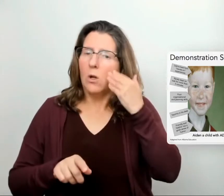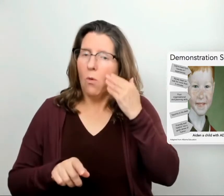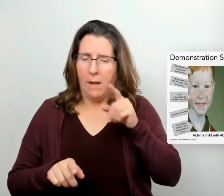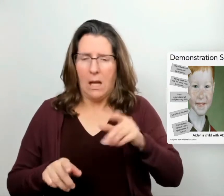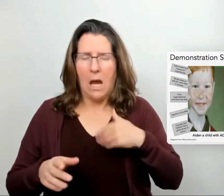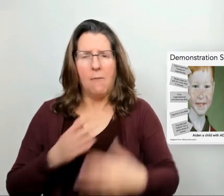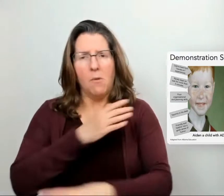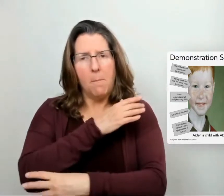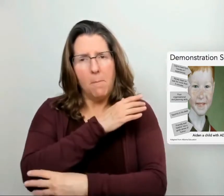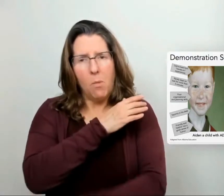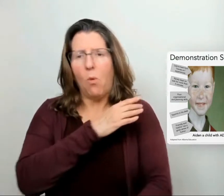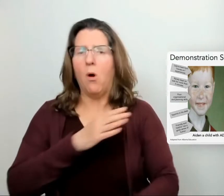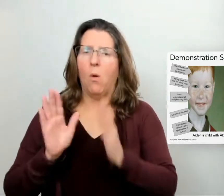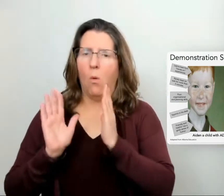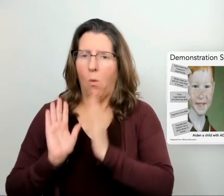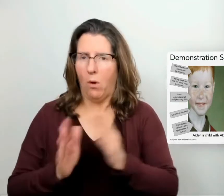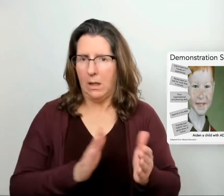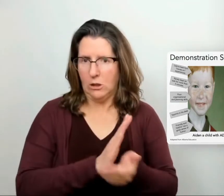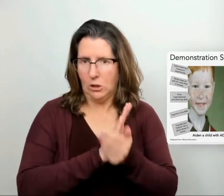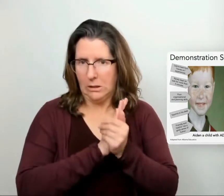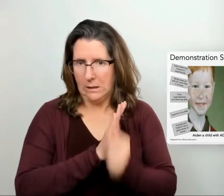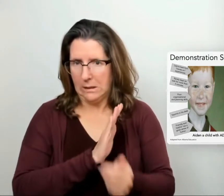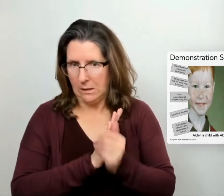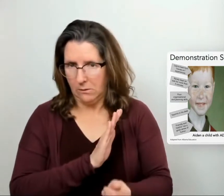We also know he has weak organizational skills.